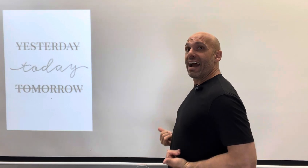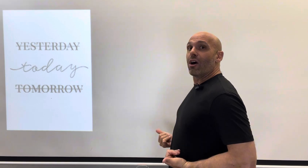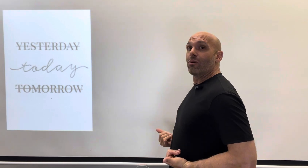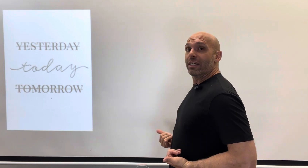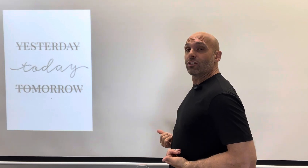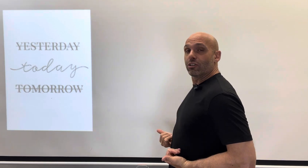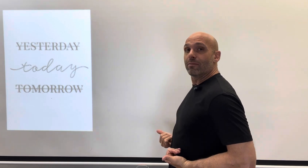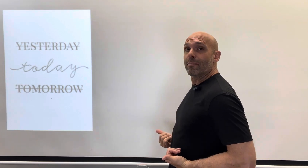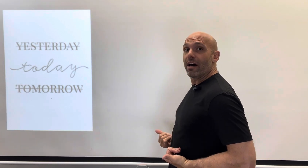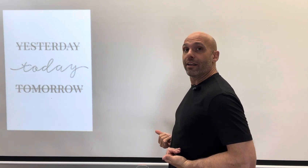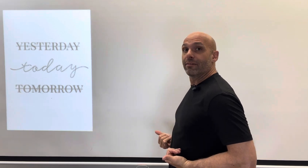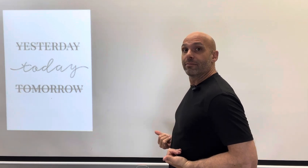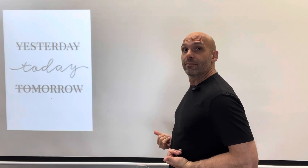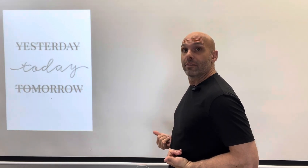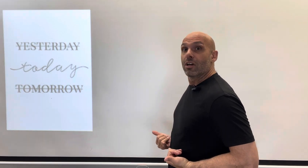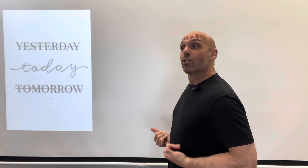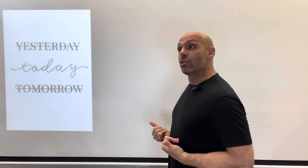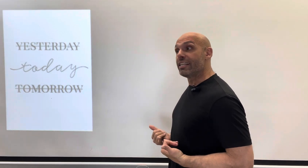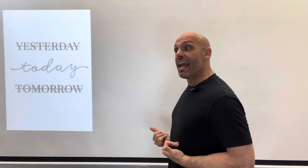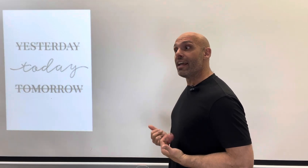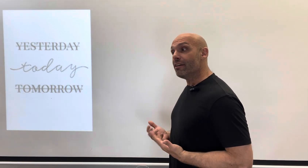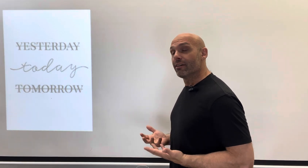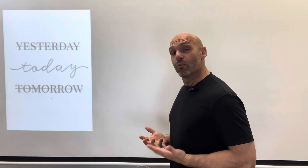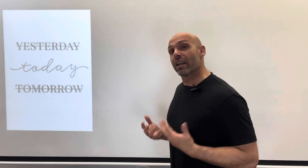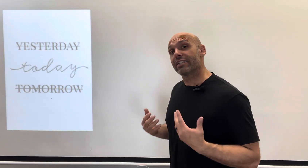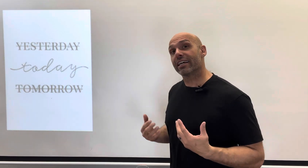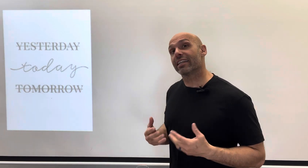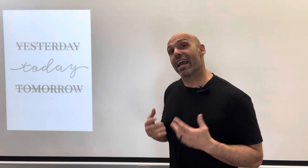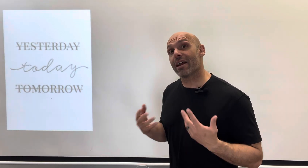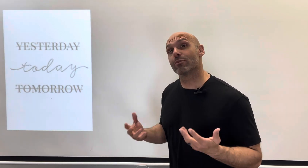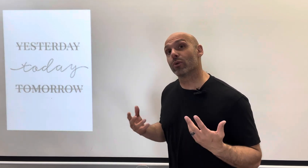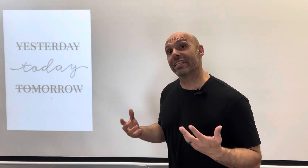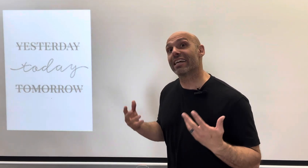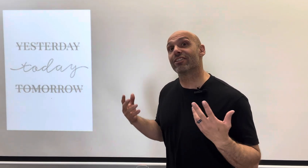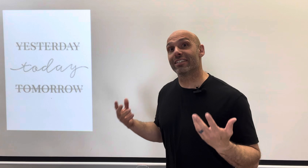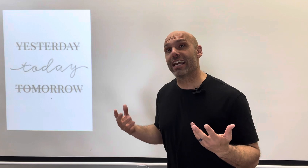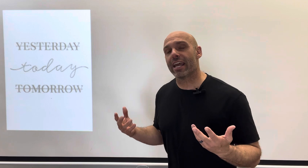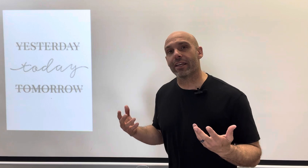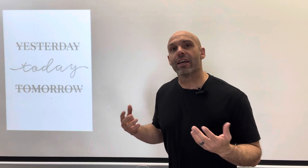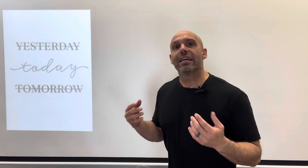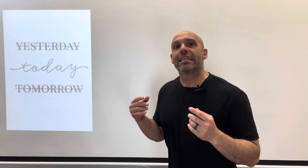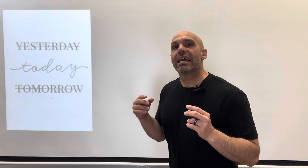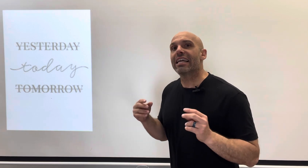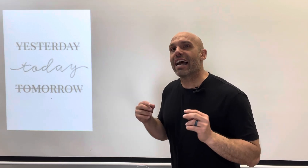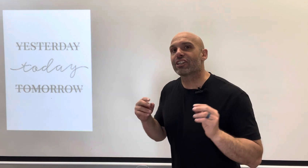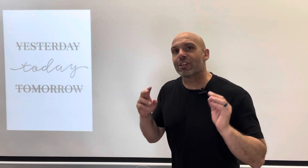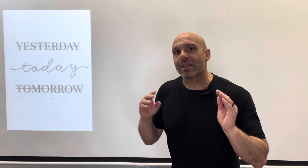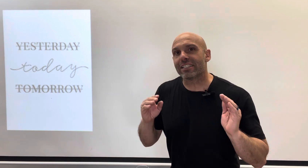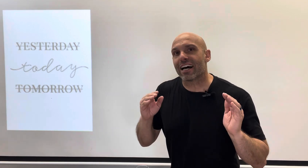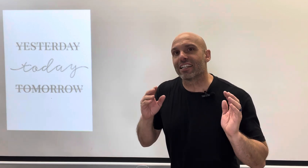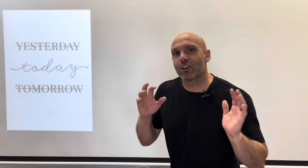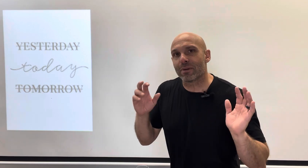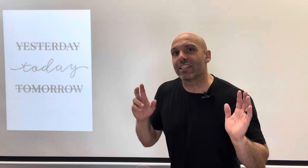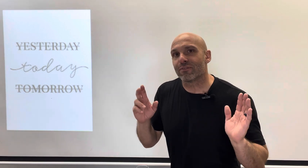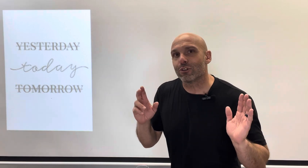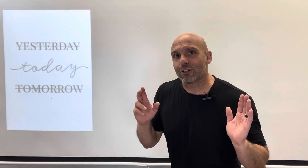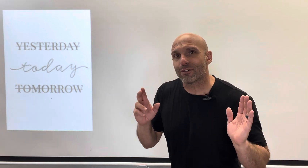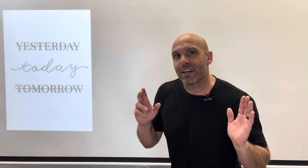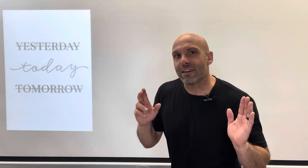now is close to my body. Today, when I sign, hey, I'm doing that today, it actually means a little bit in the future, right? Because